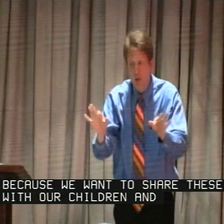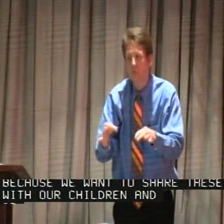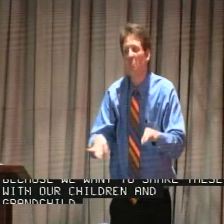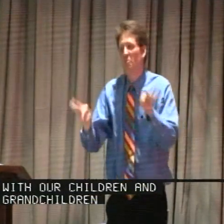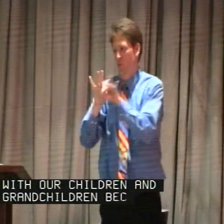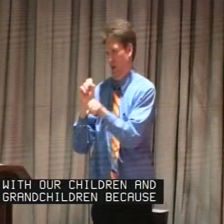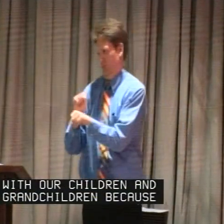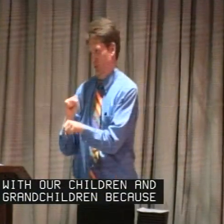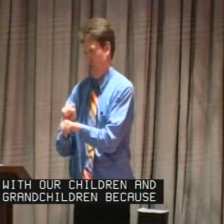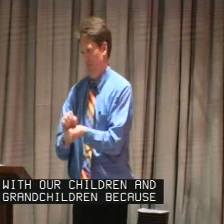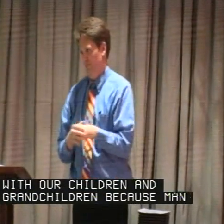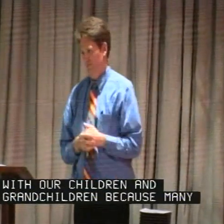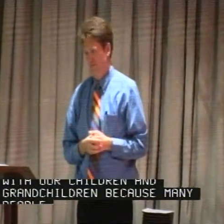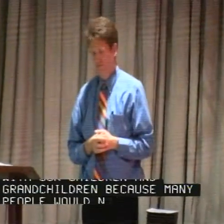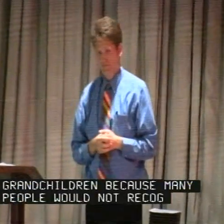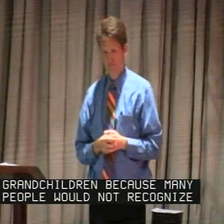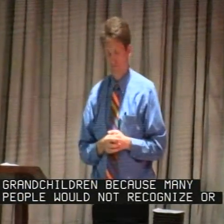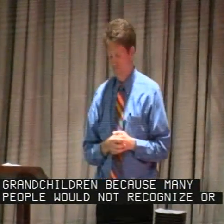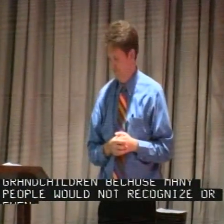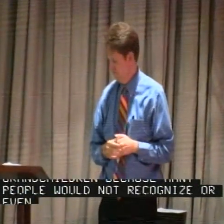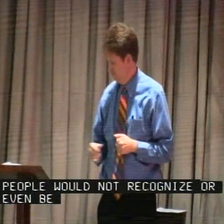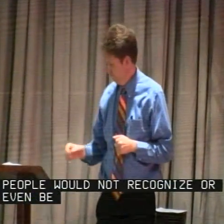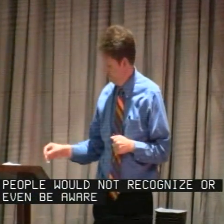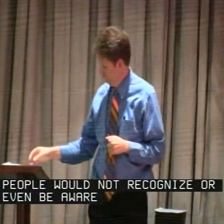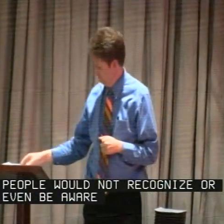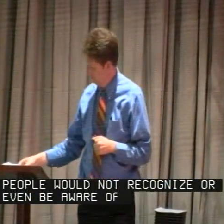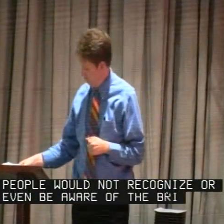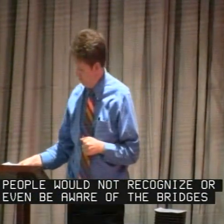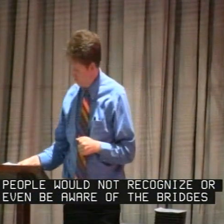even be aware of the bridges that you've built.